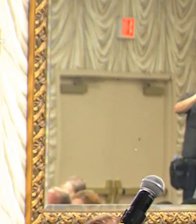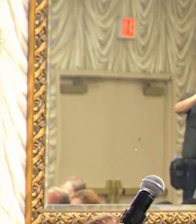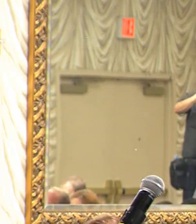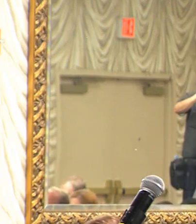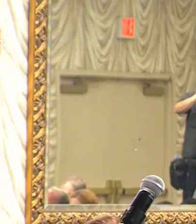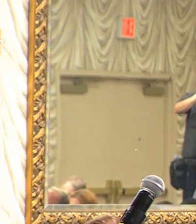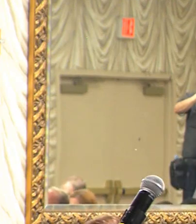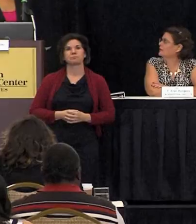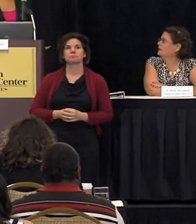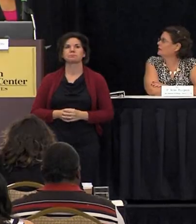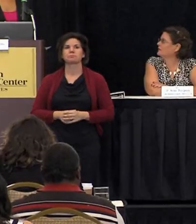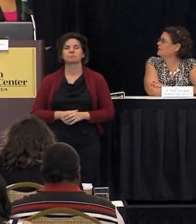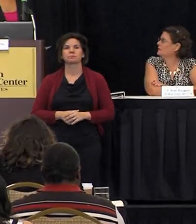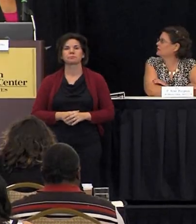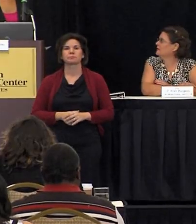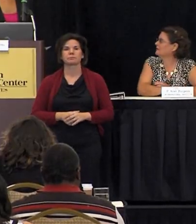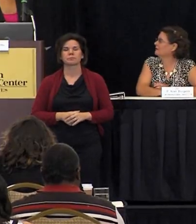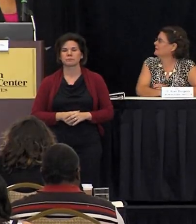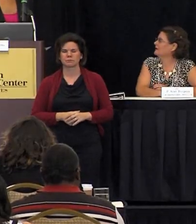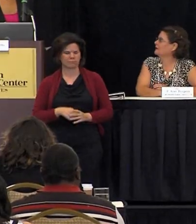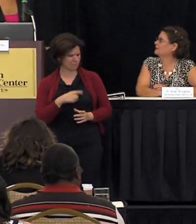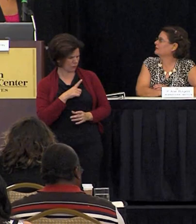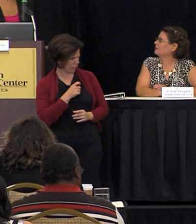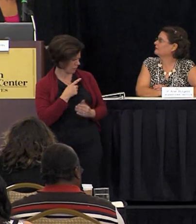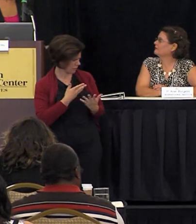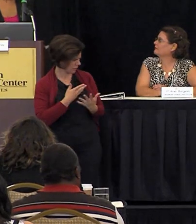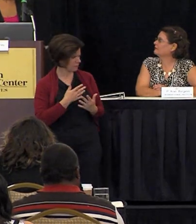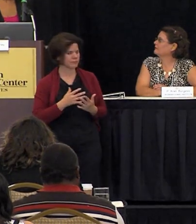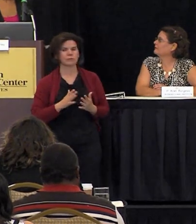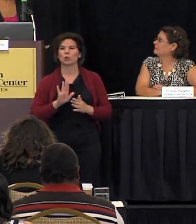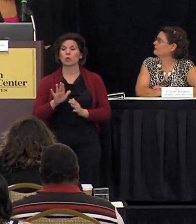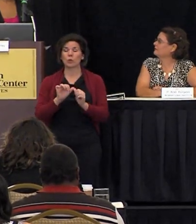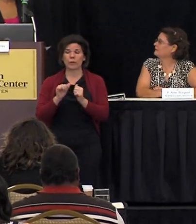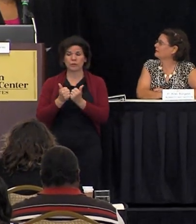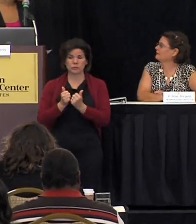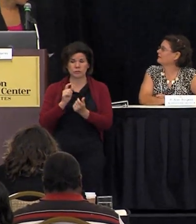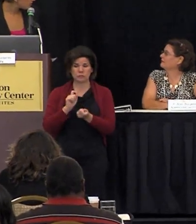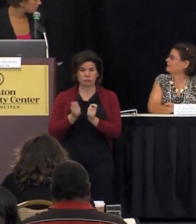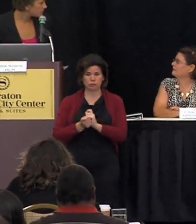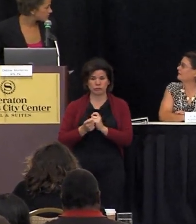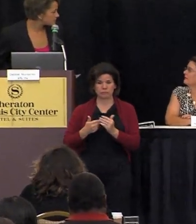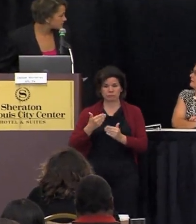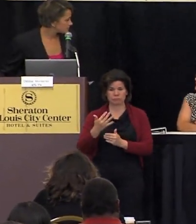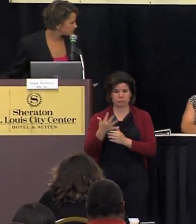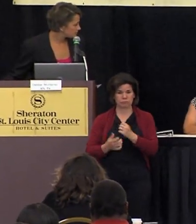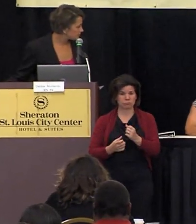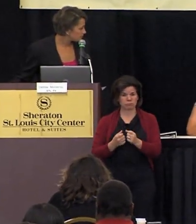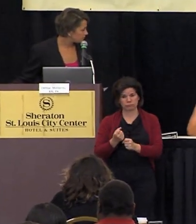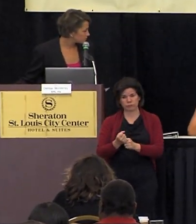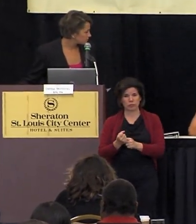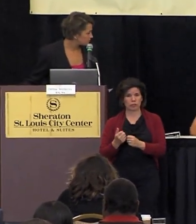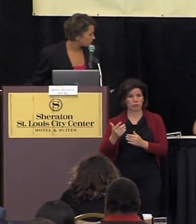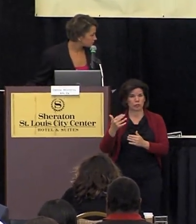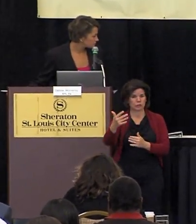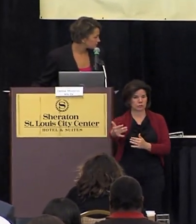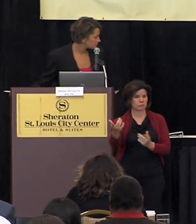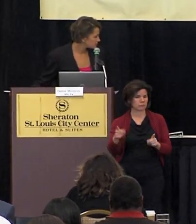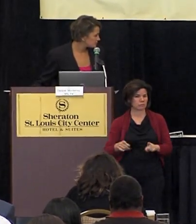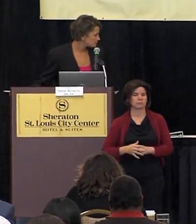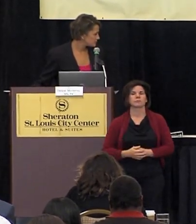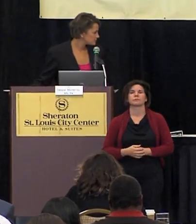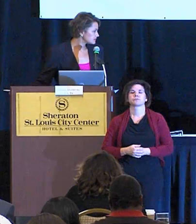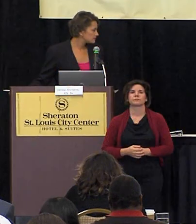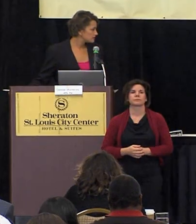how do you see your agencies changing in the next say five or ten years